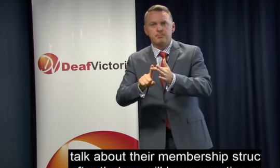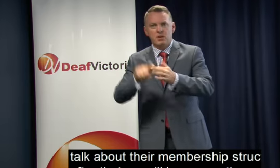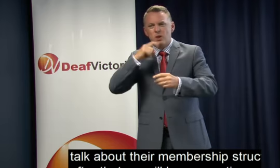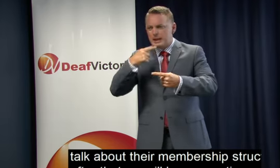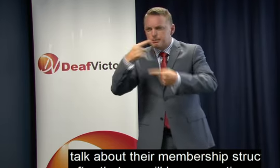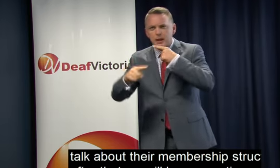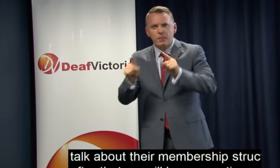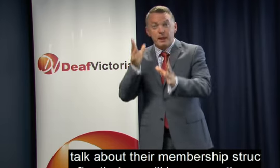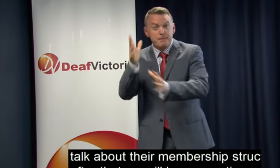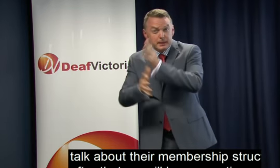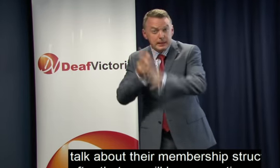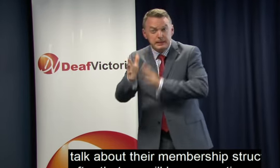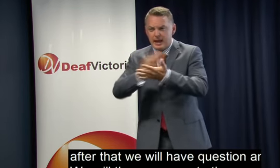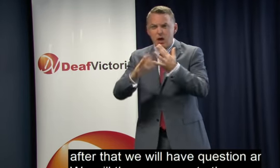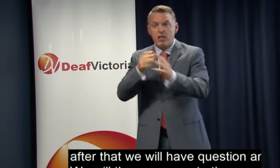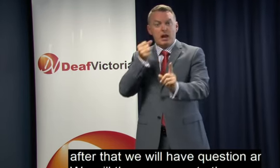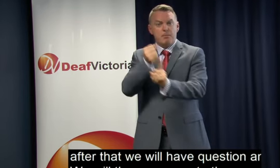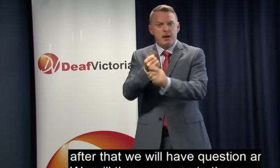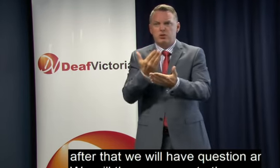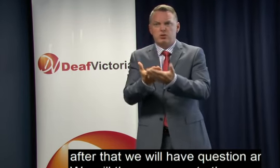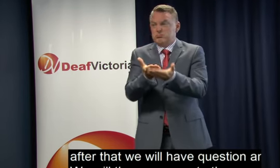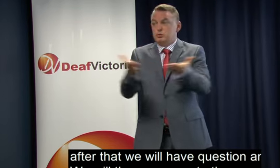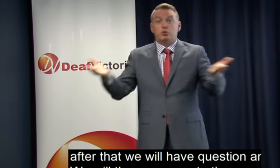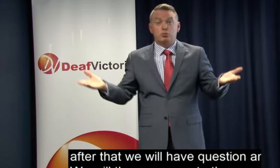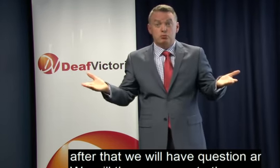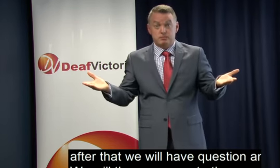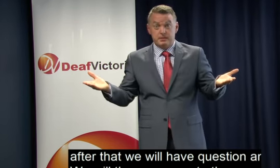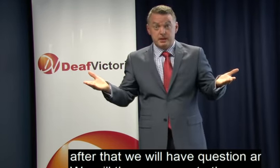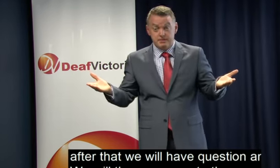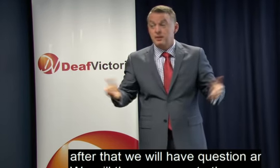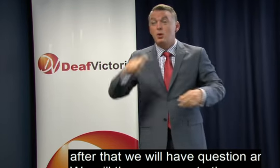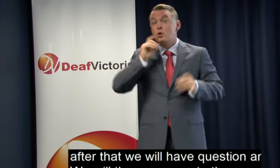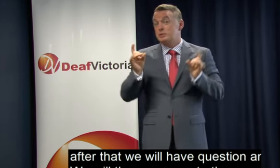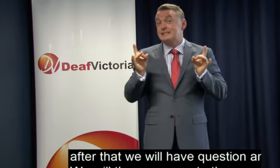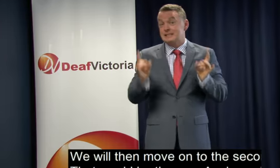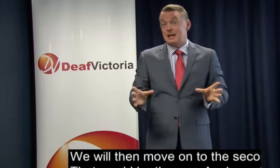Auslan scheme. And they'll talk more about that and how it impacts on all of you here tonight.